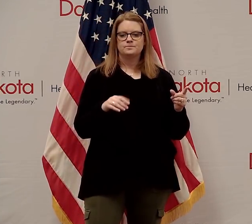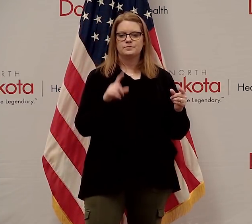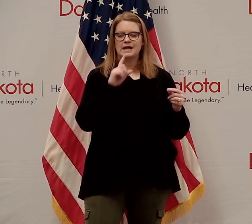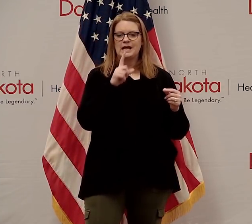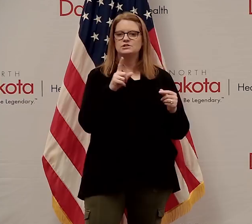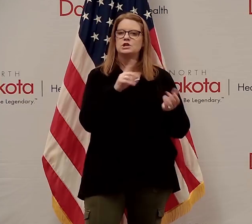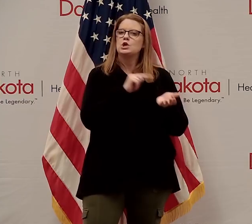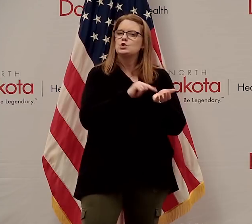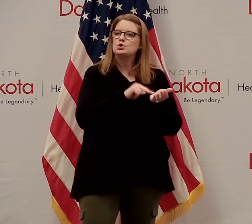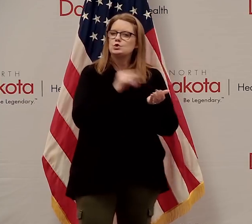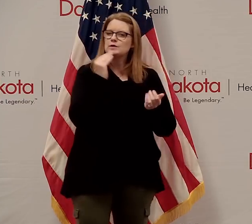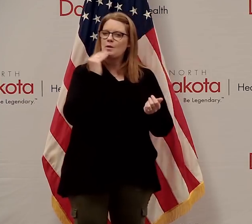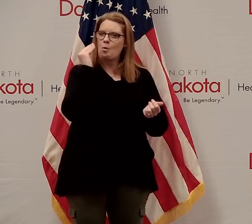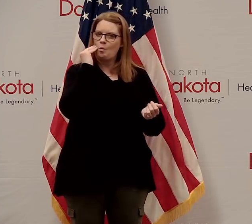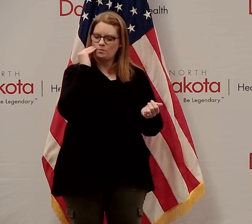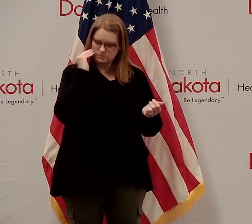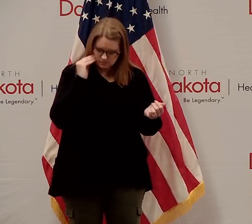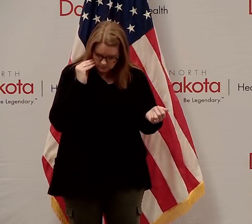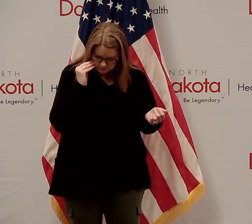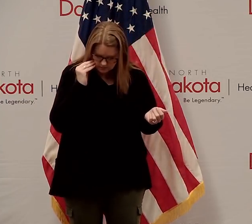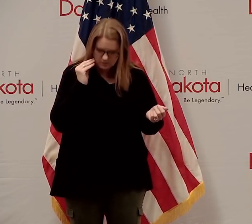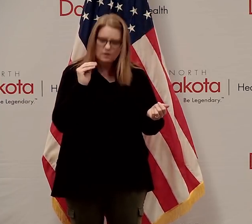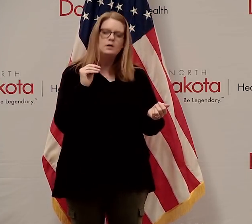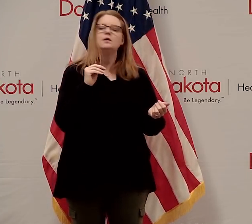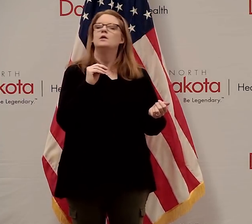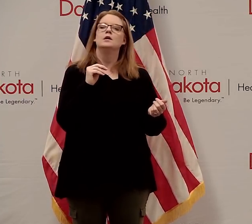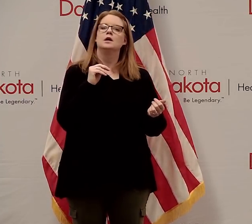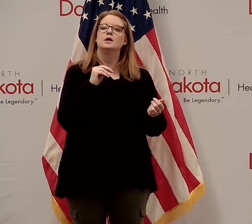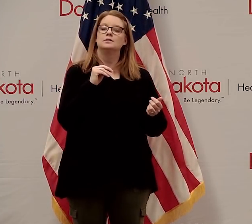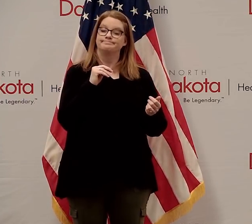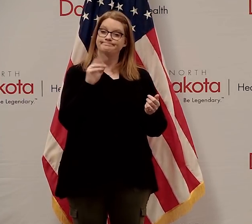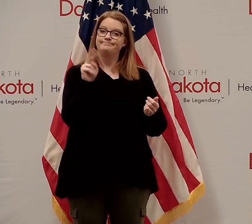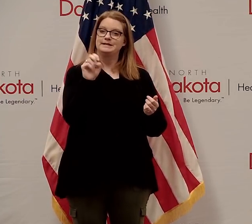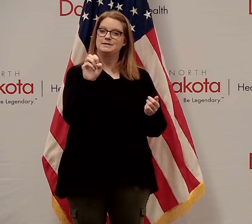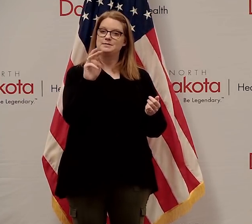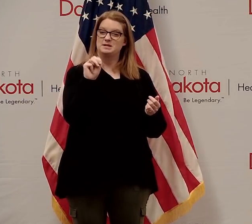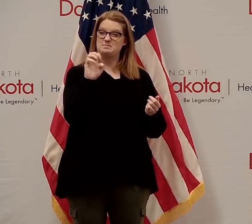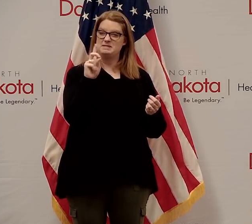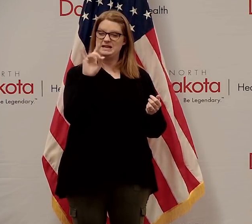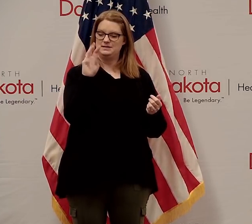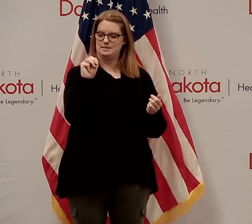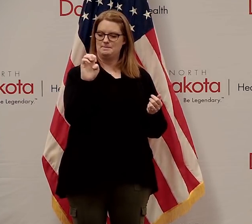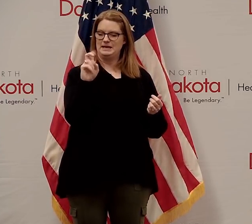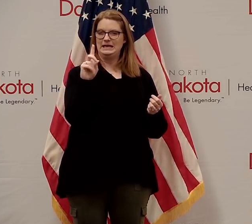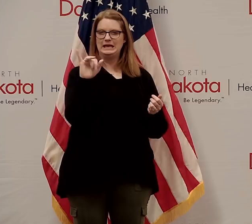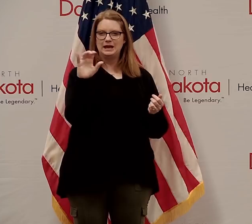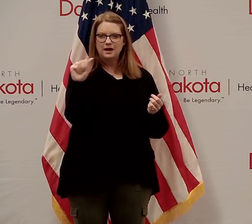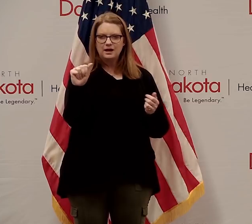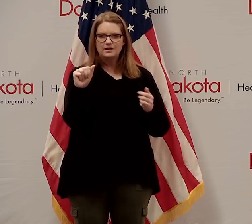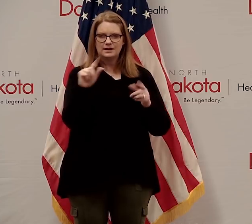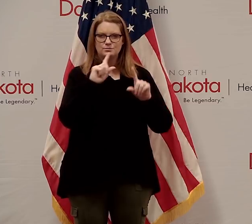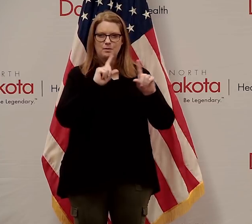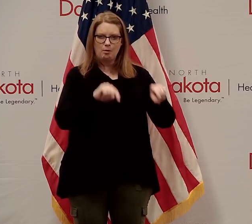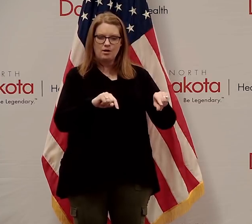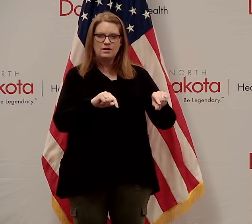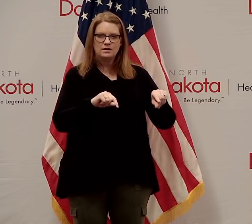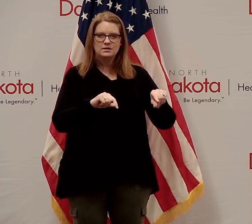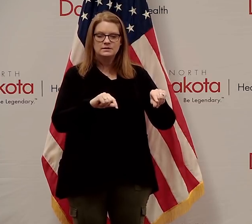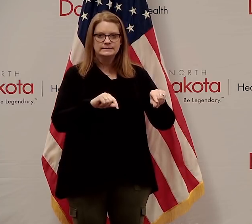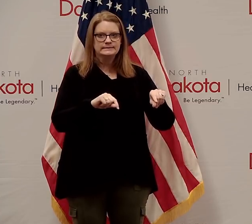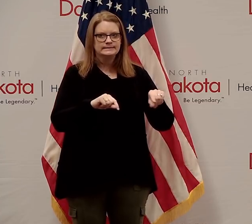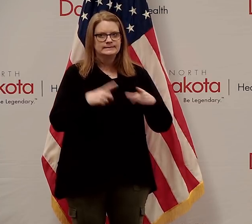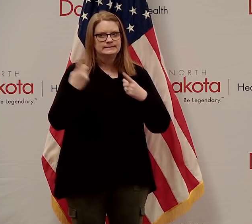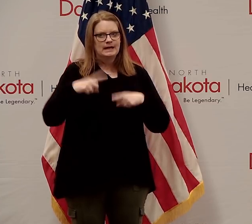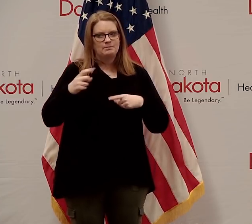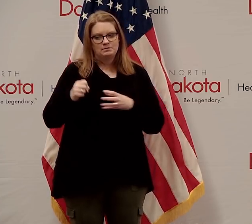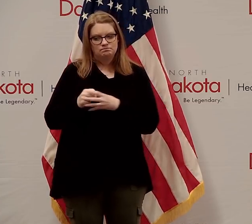actually nursing homes, and as has been reported in the media, we have had some breakouts.